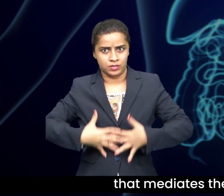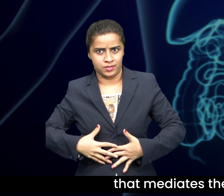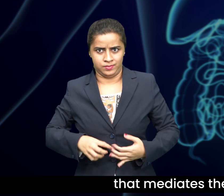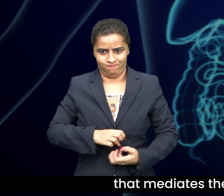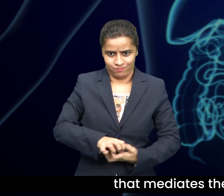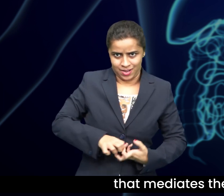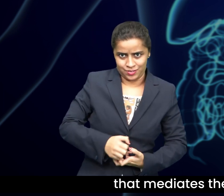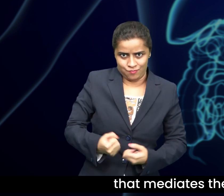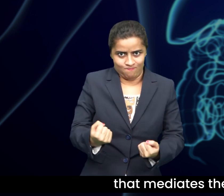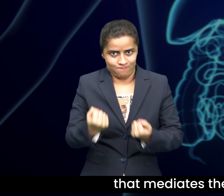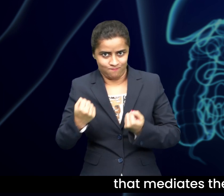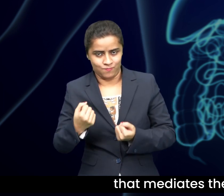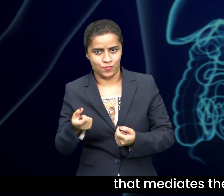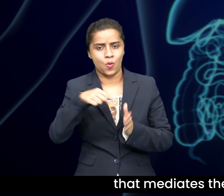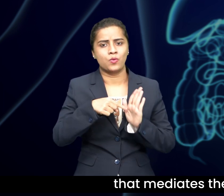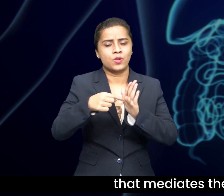response.